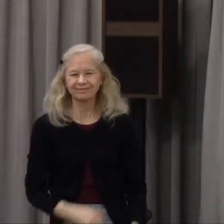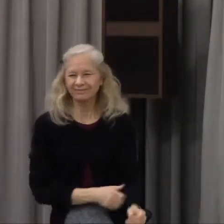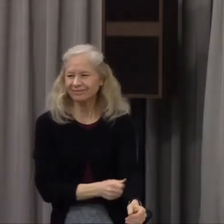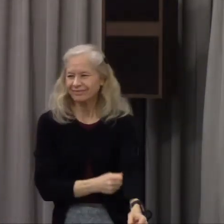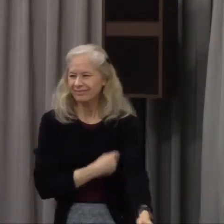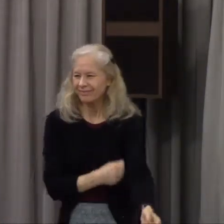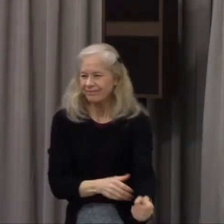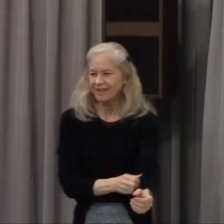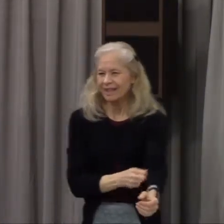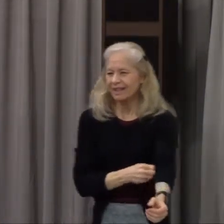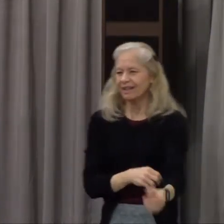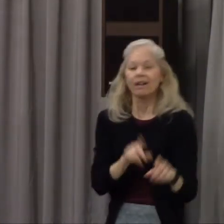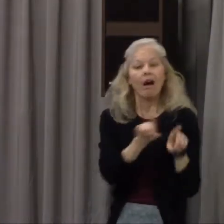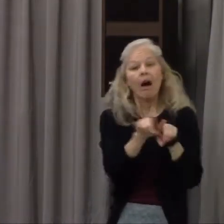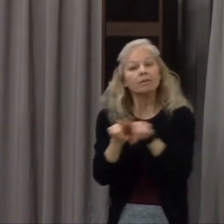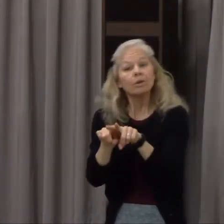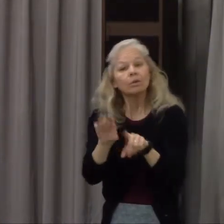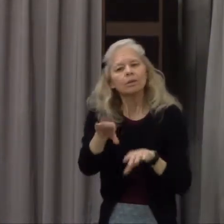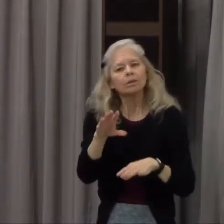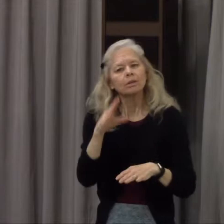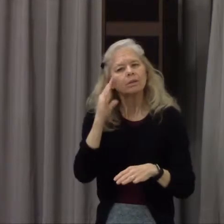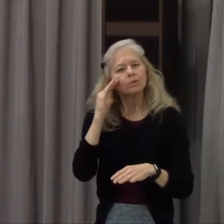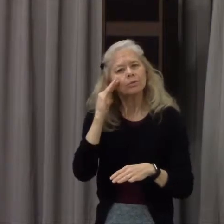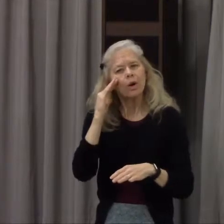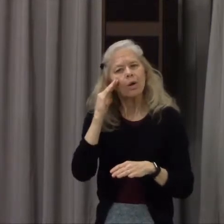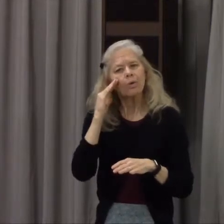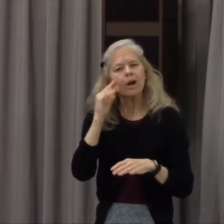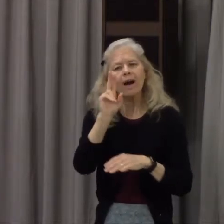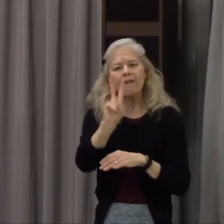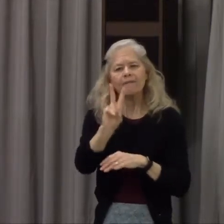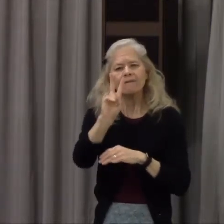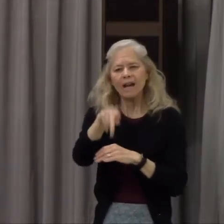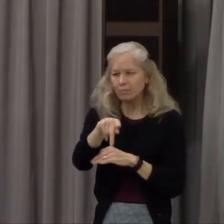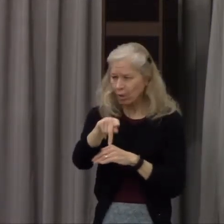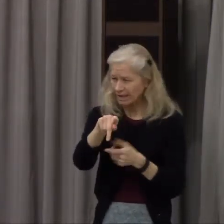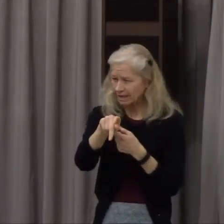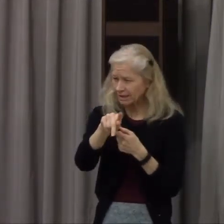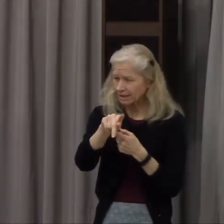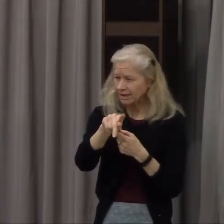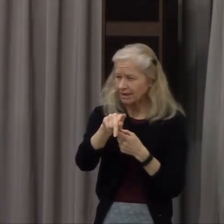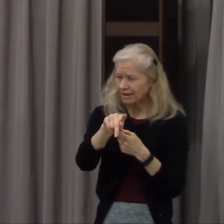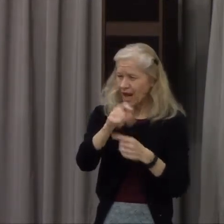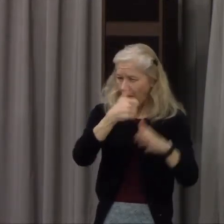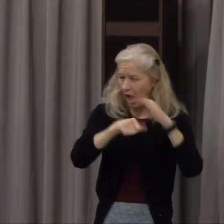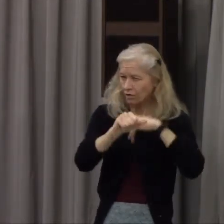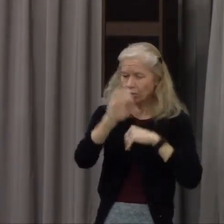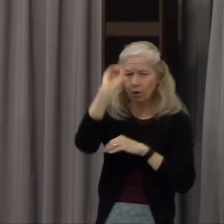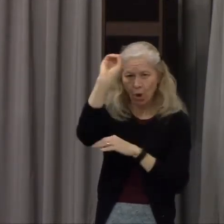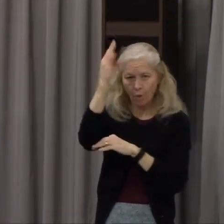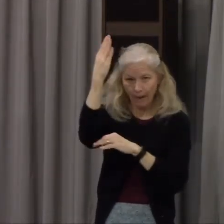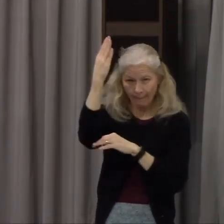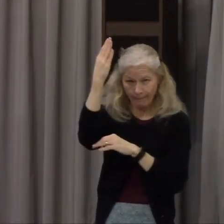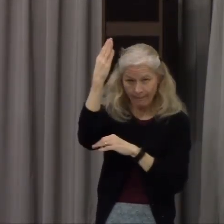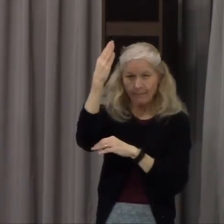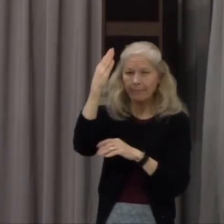Joe Biden, he's been accused of doing some bad things, and his comment was, he's never said done anything to anybody that he's ashamed